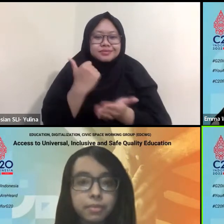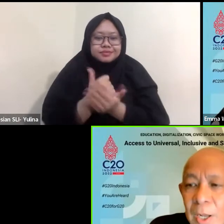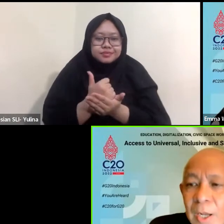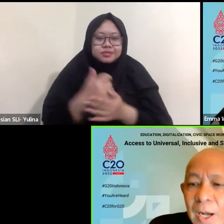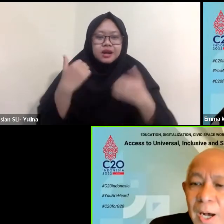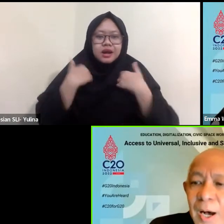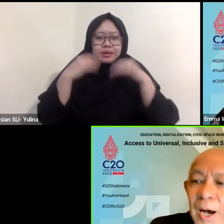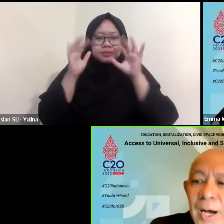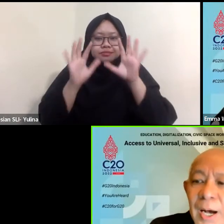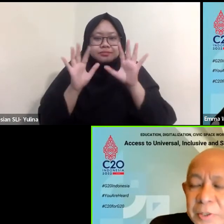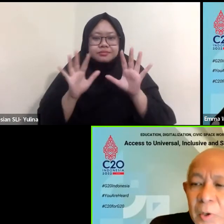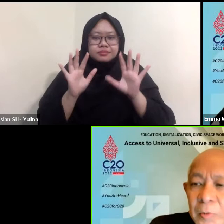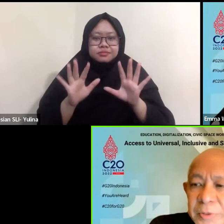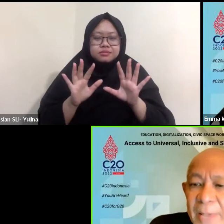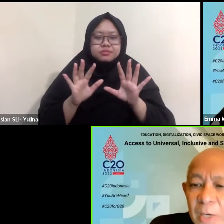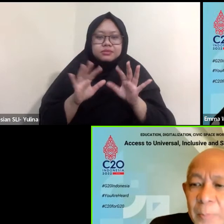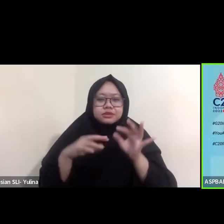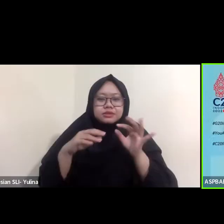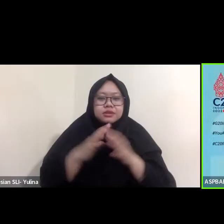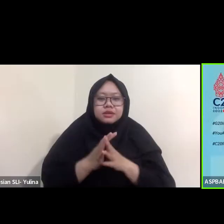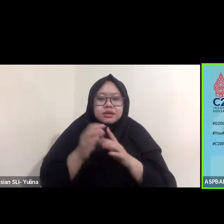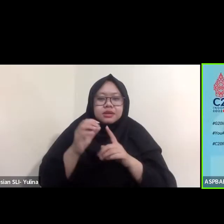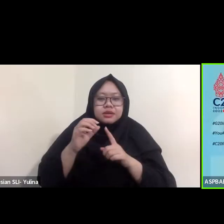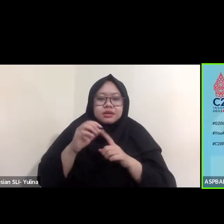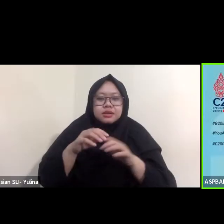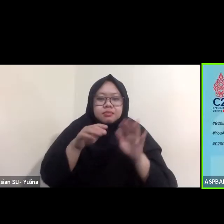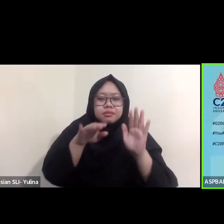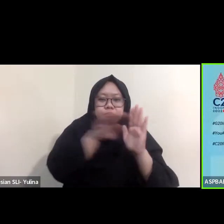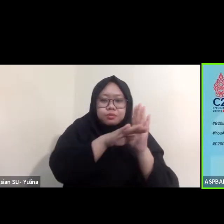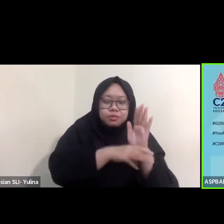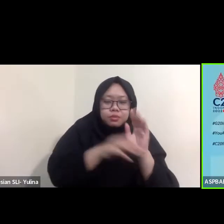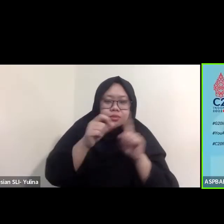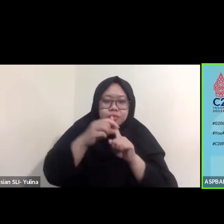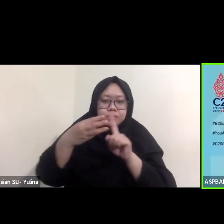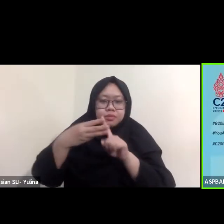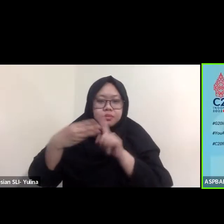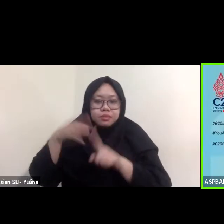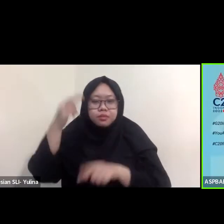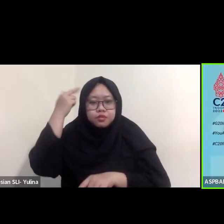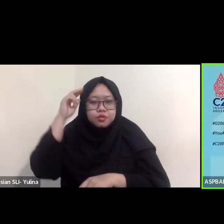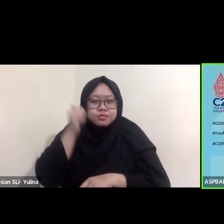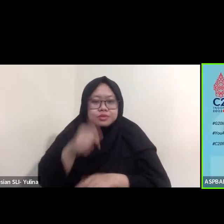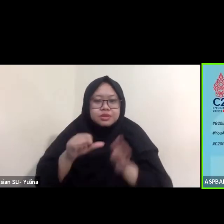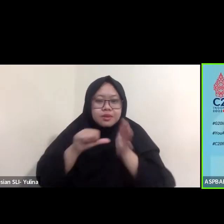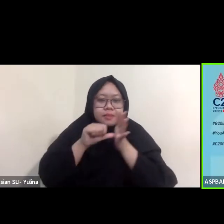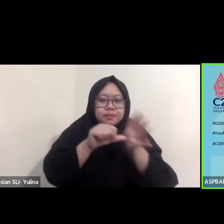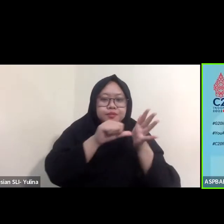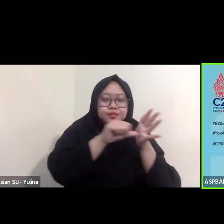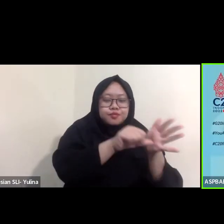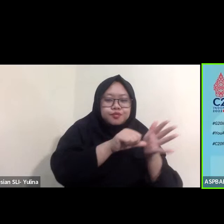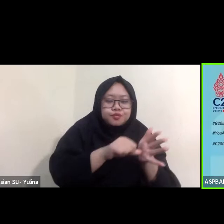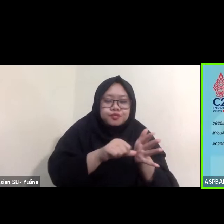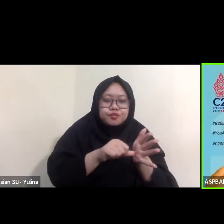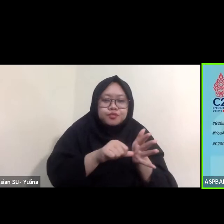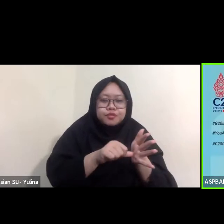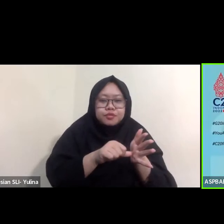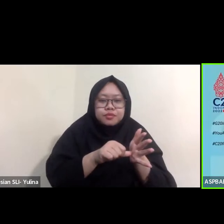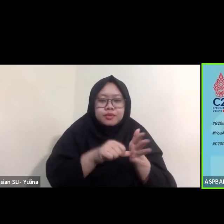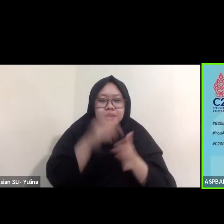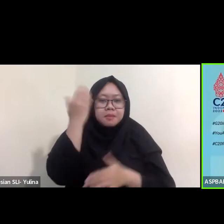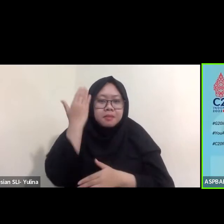how you know, developed countries, the richer ones, can allocate and earmark a